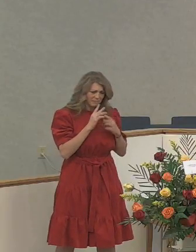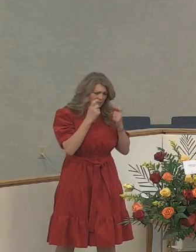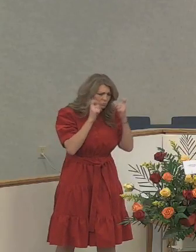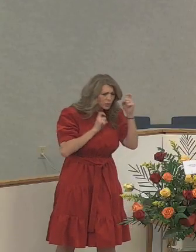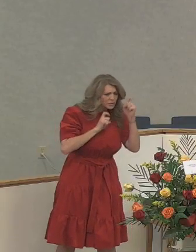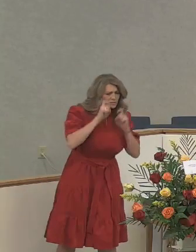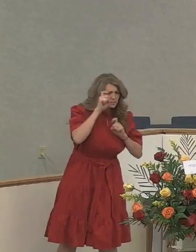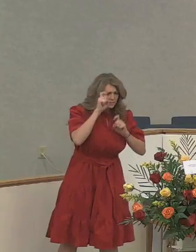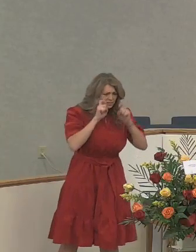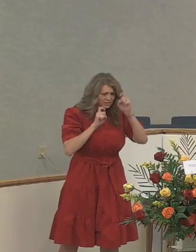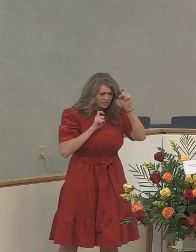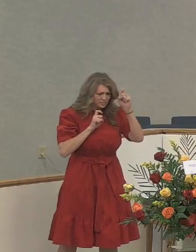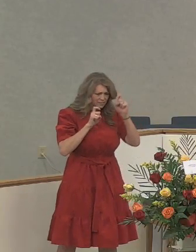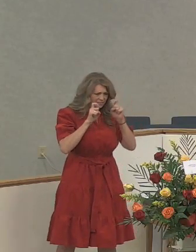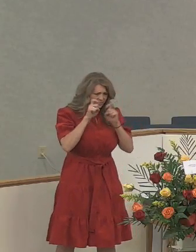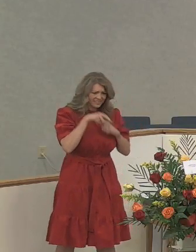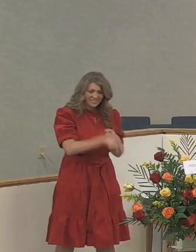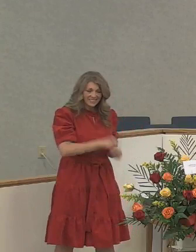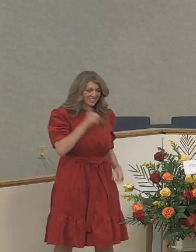faces,